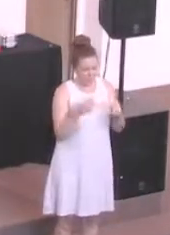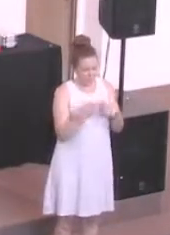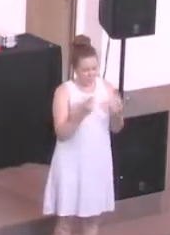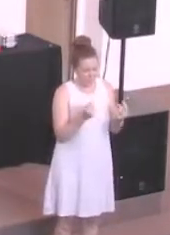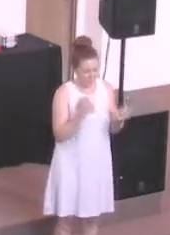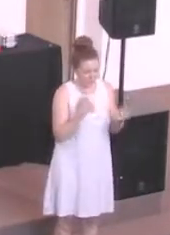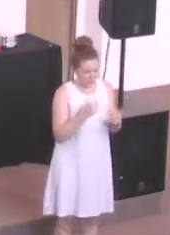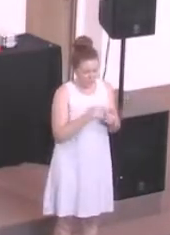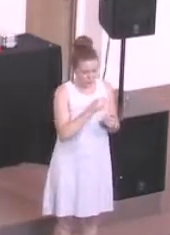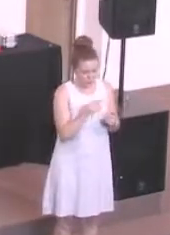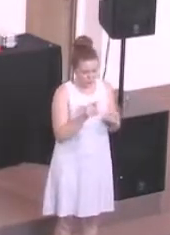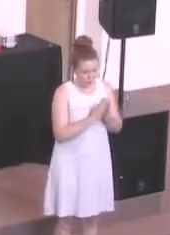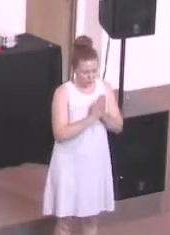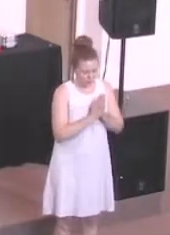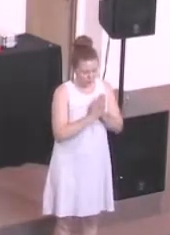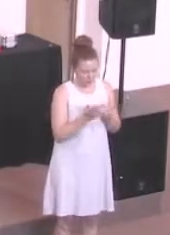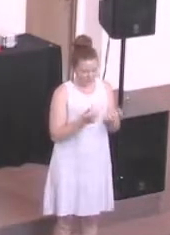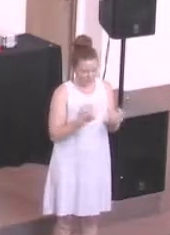guys.